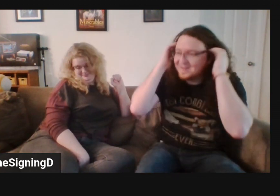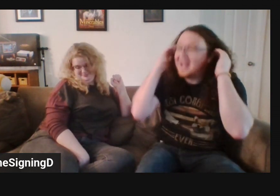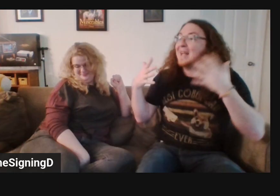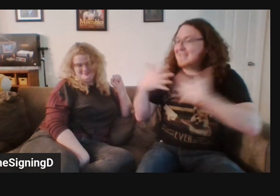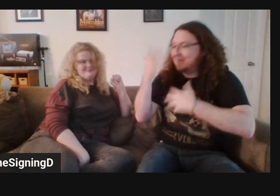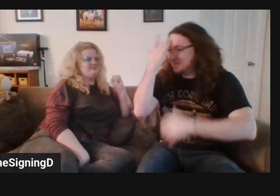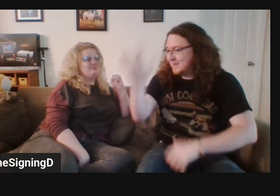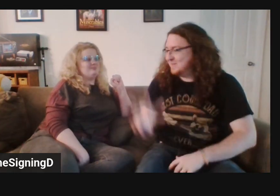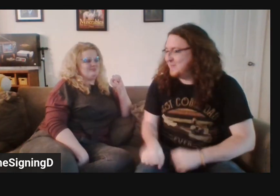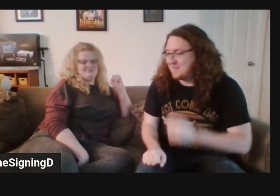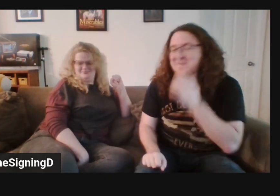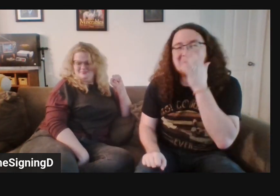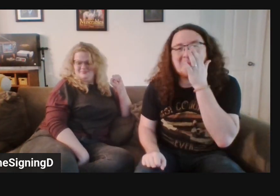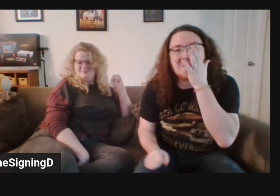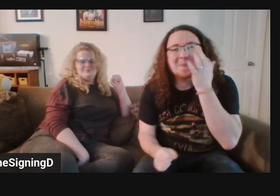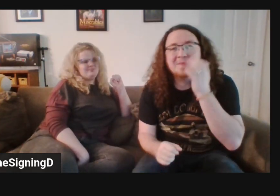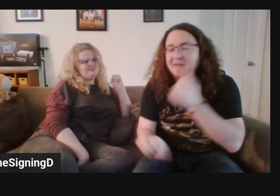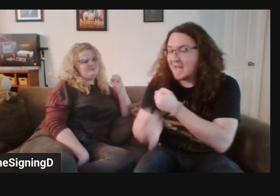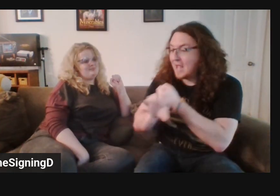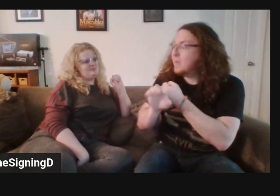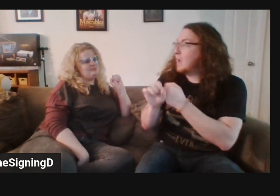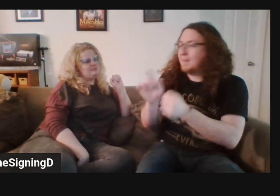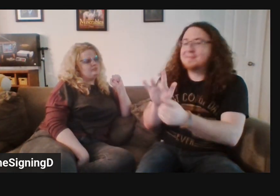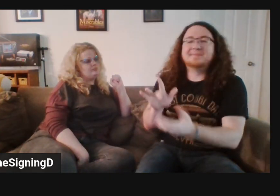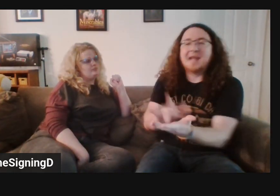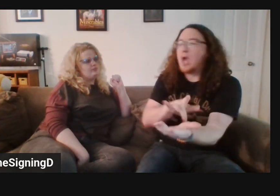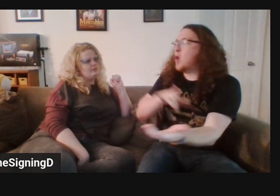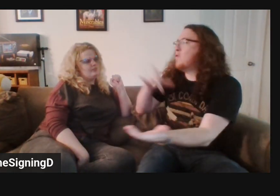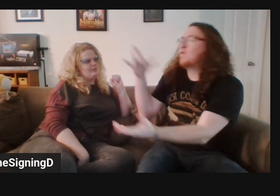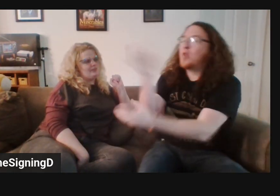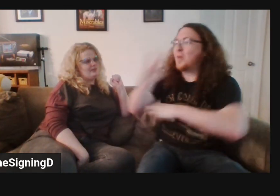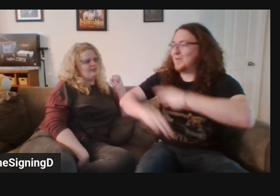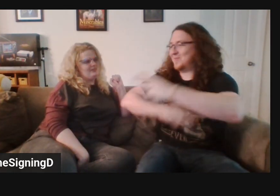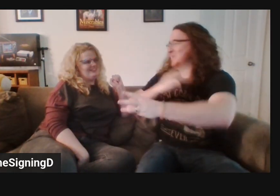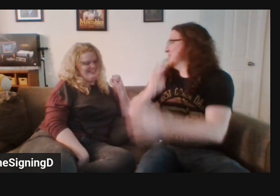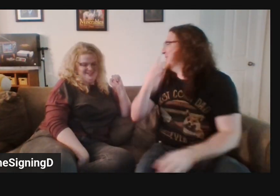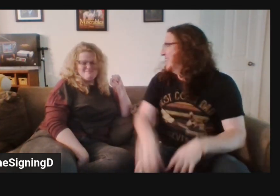smart. Yep. Eowyn's going to take over the world.